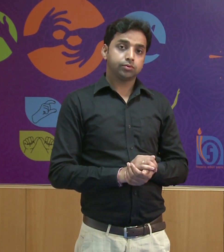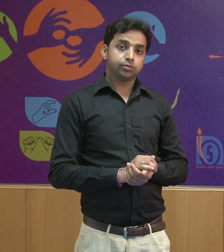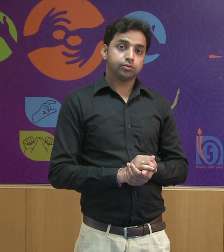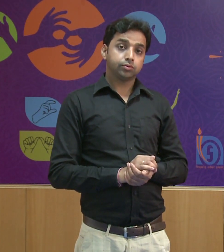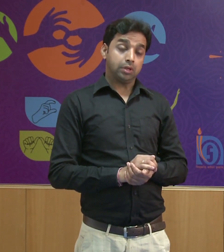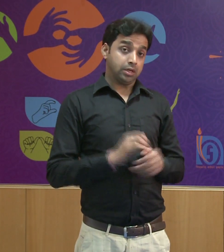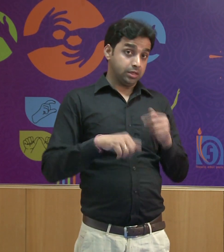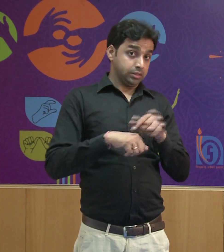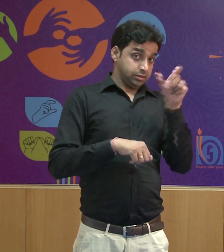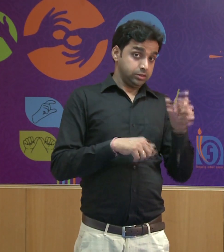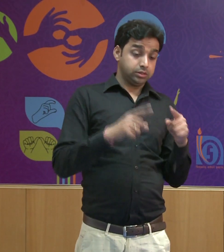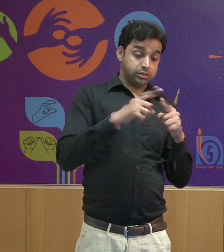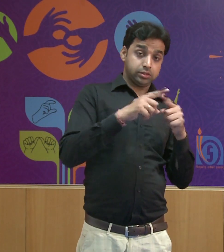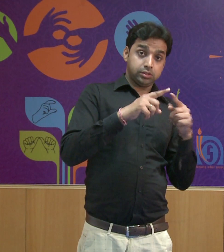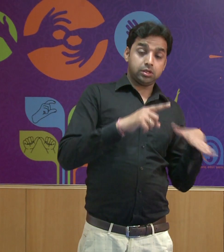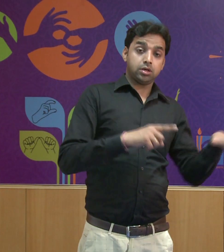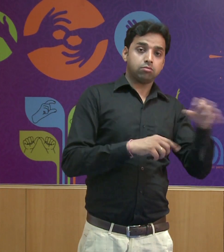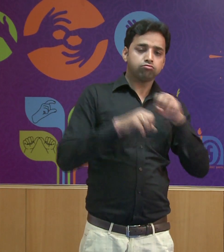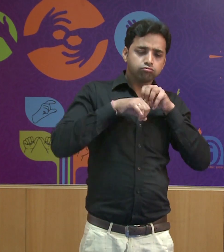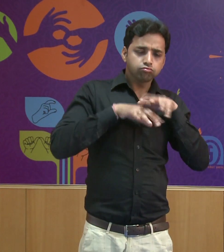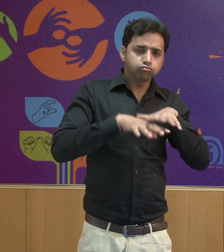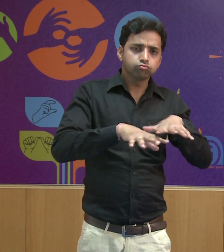These traders spread the Indian culture,